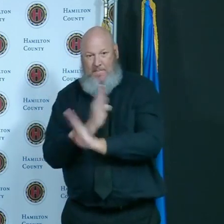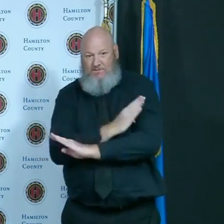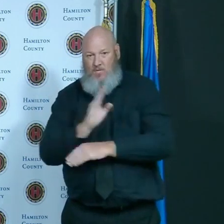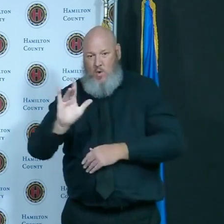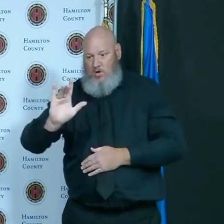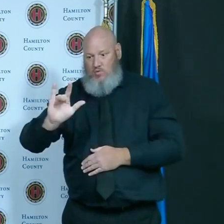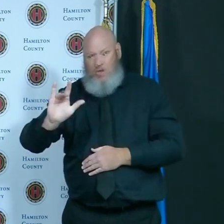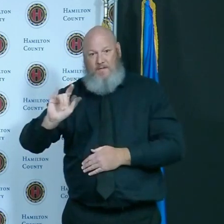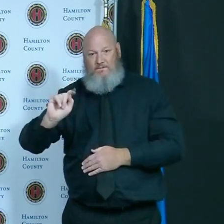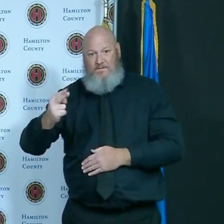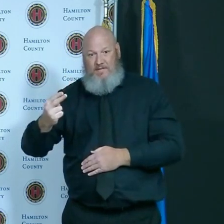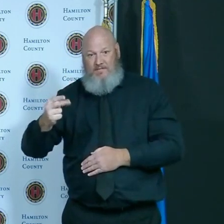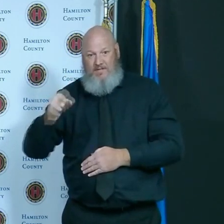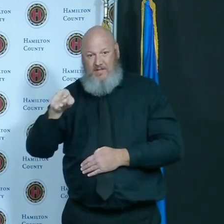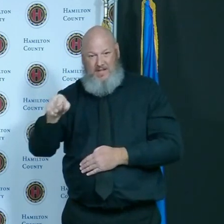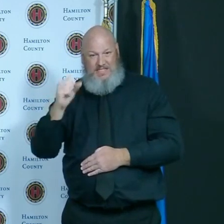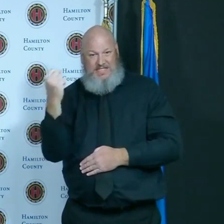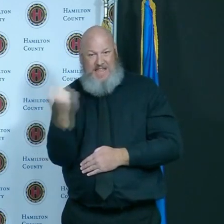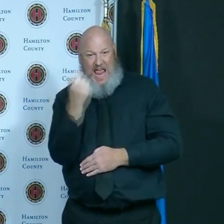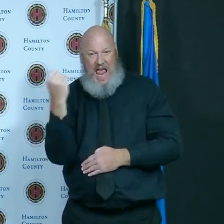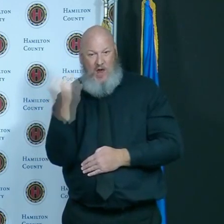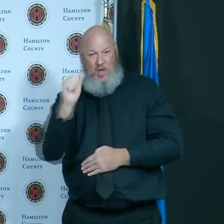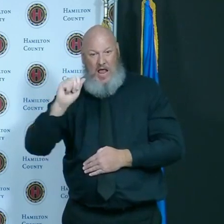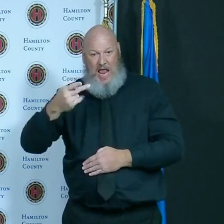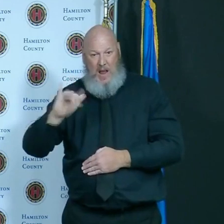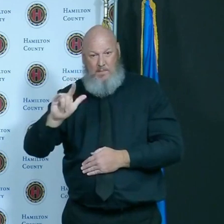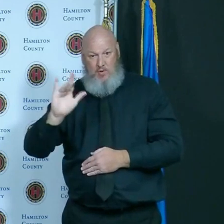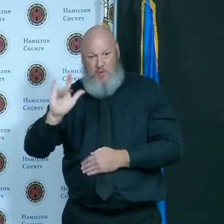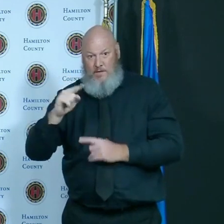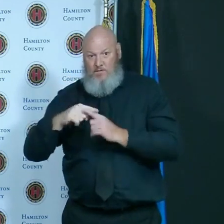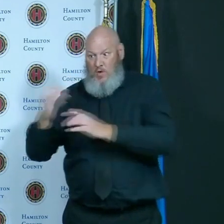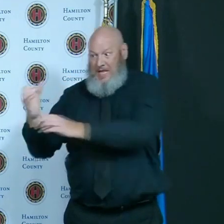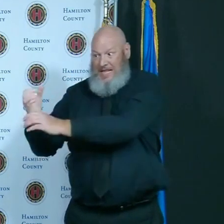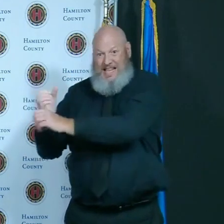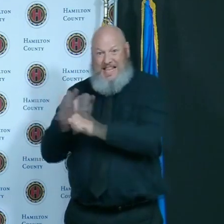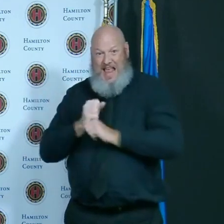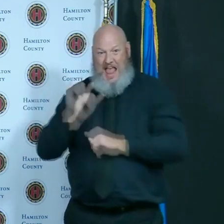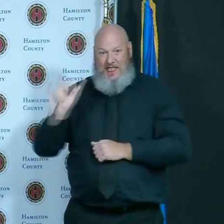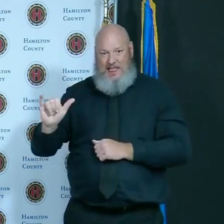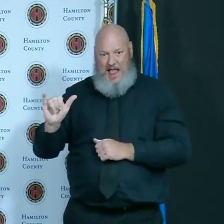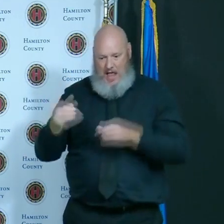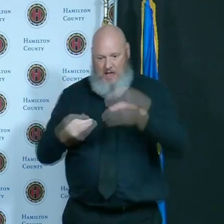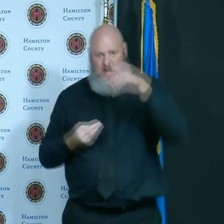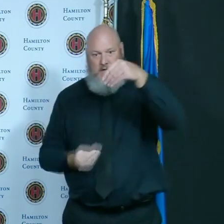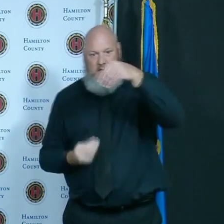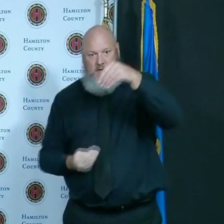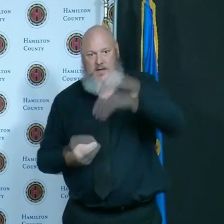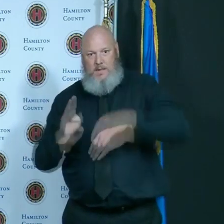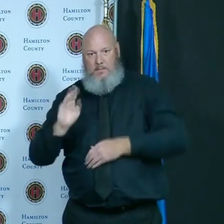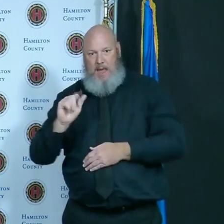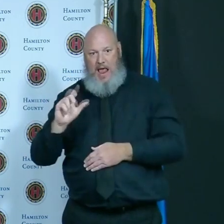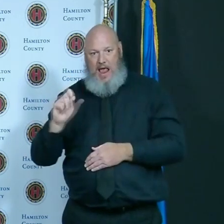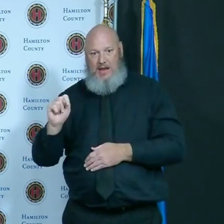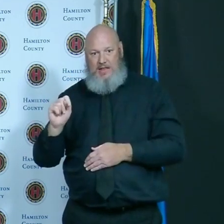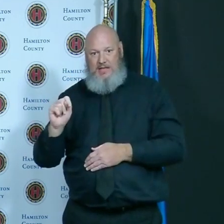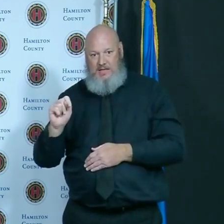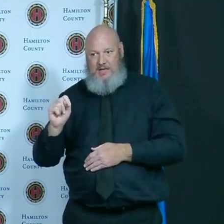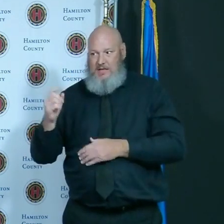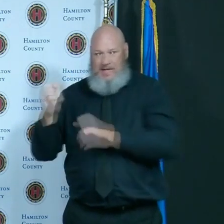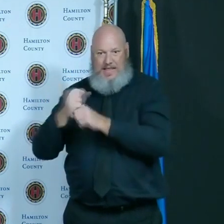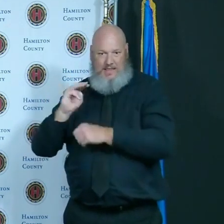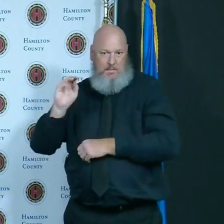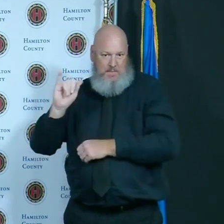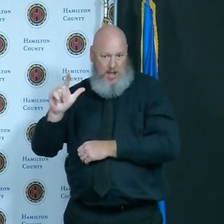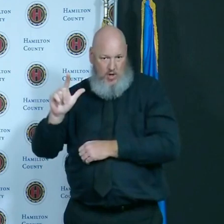on Election Day, April 28th. Please visit the Board of Elections website for details there. We